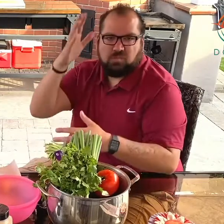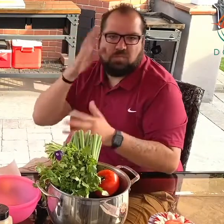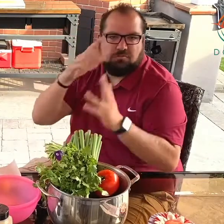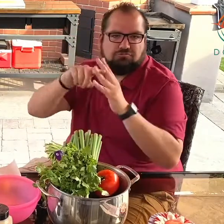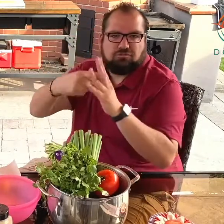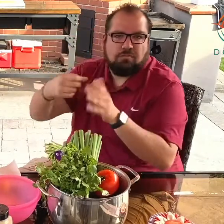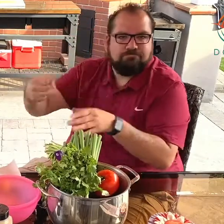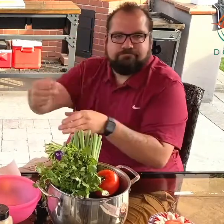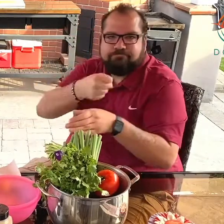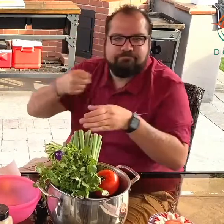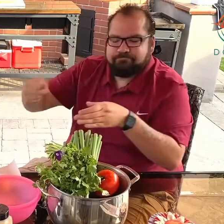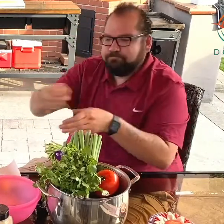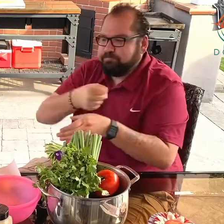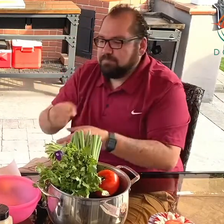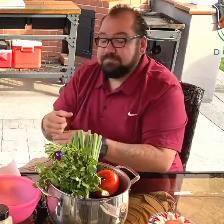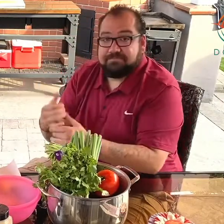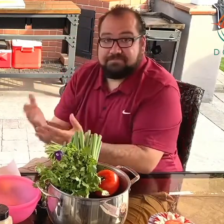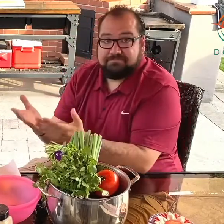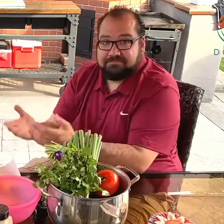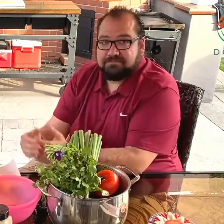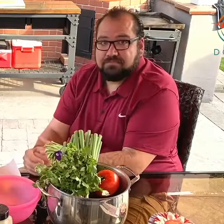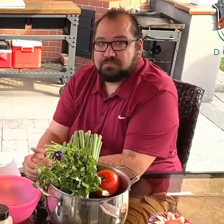So Dad will go ahead and start chopping.